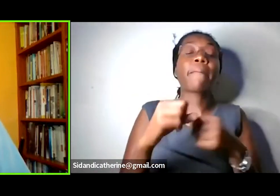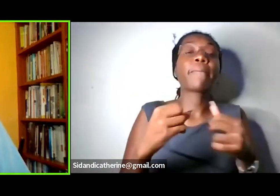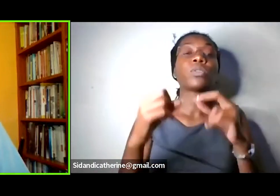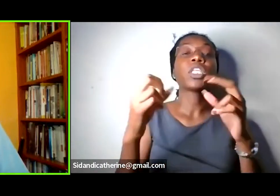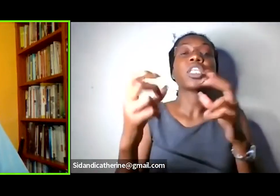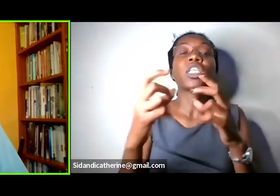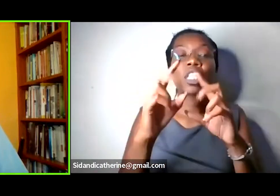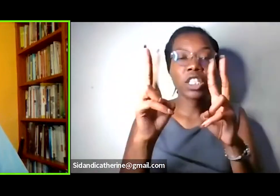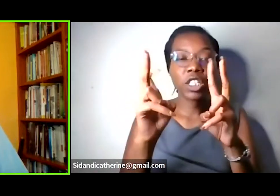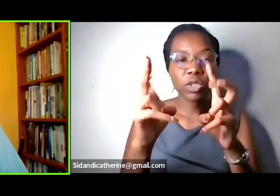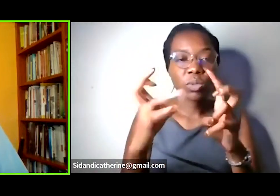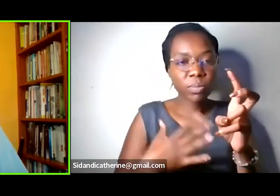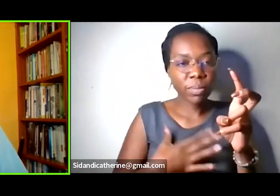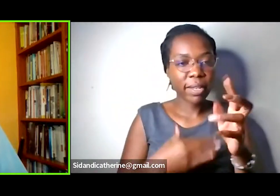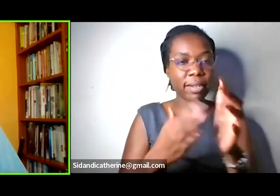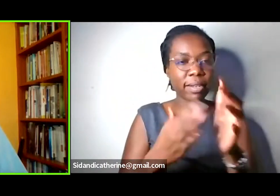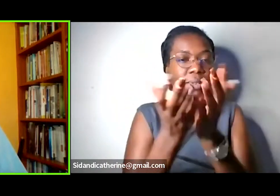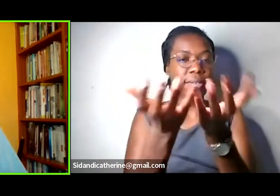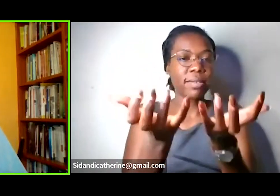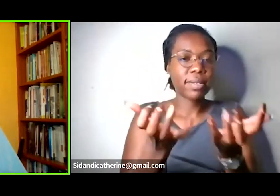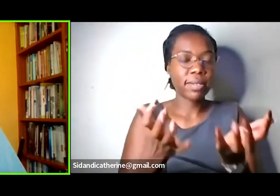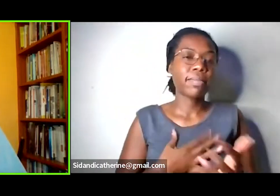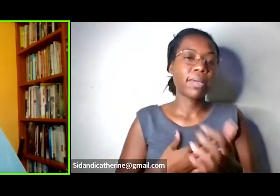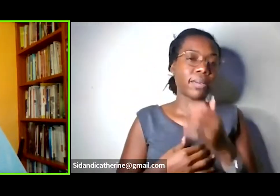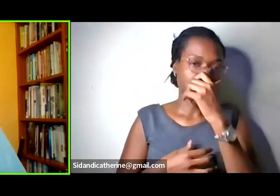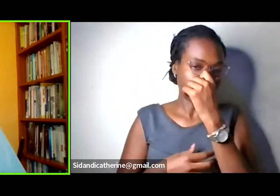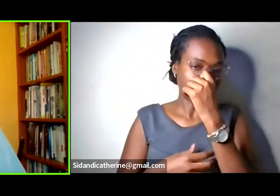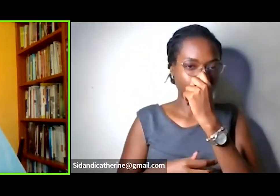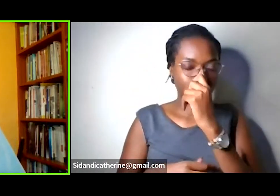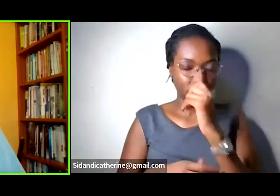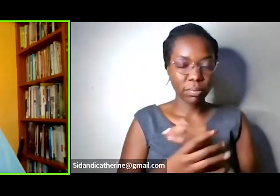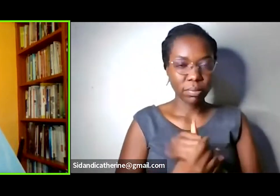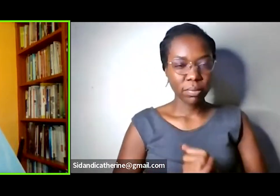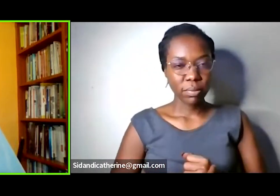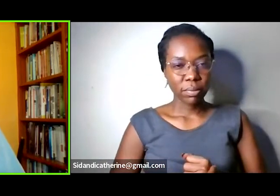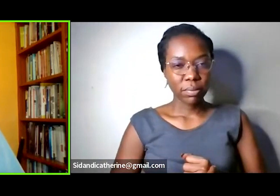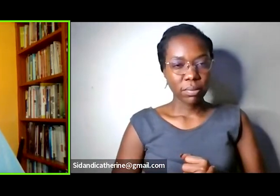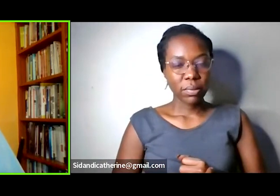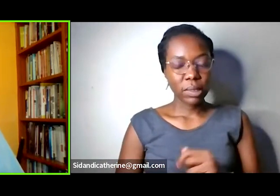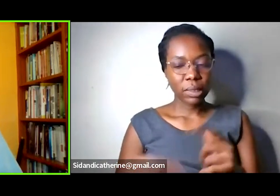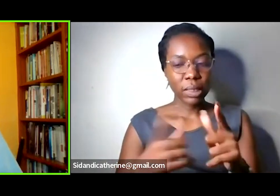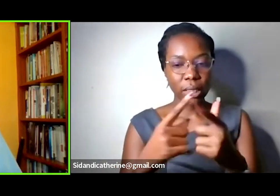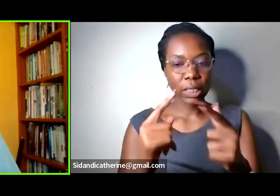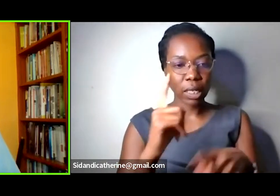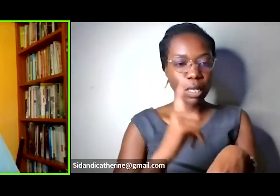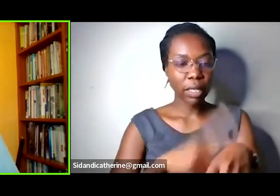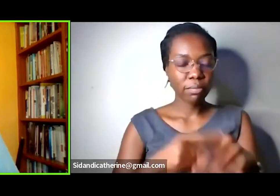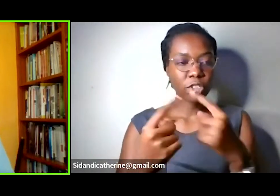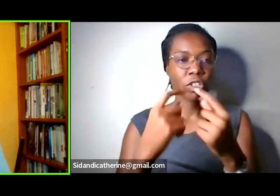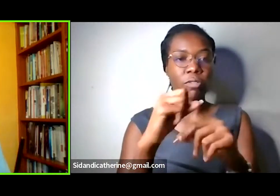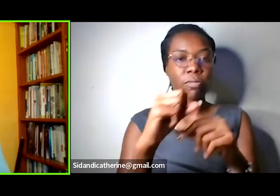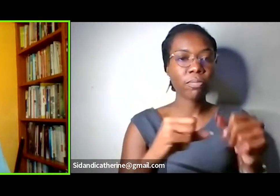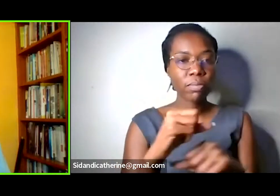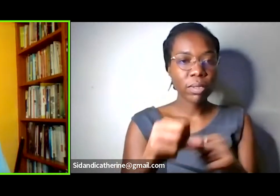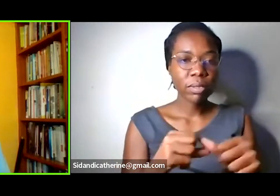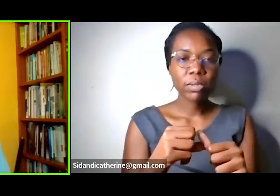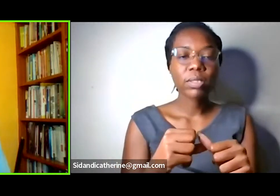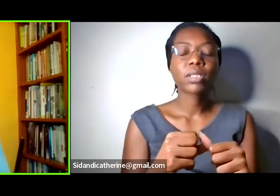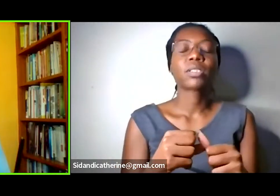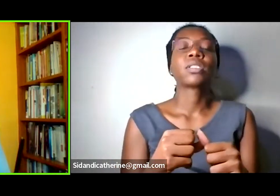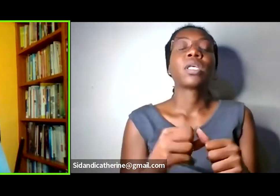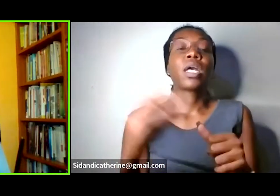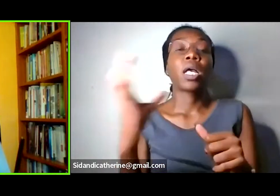me was a phrase that I said. It's talk about my needs. That is the point. And thanks for the question. Talk to